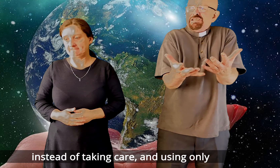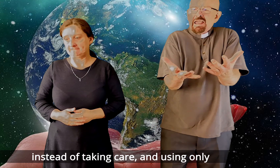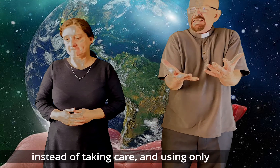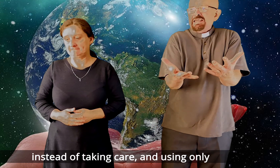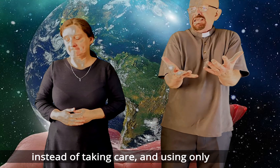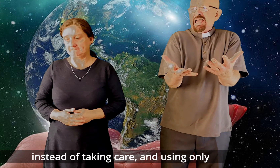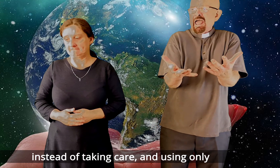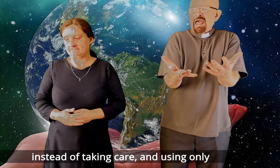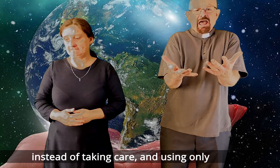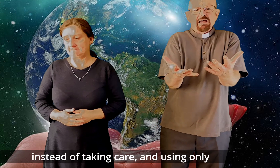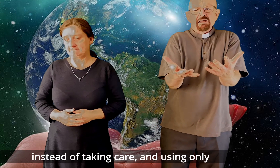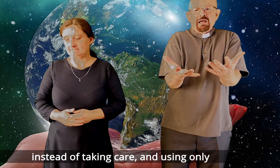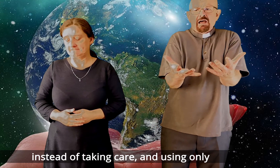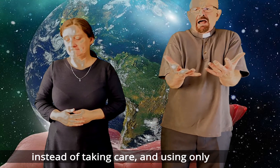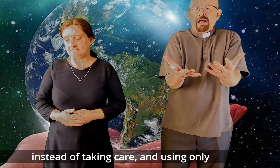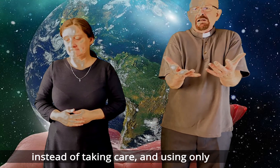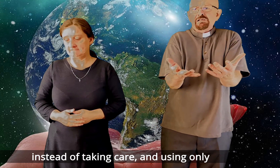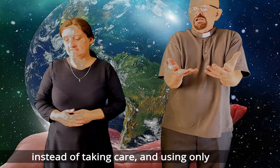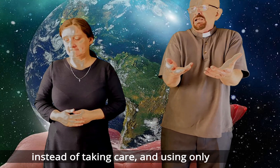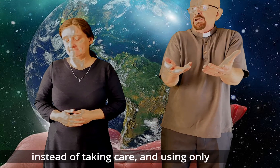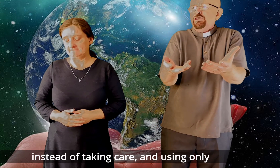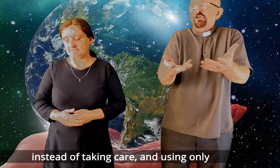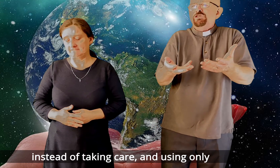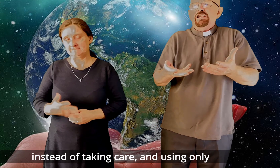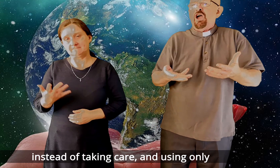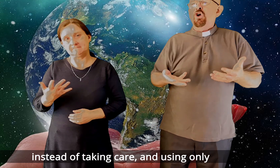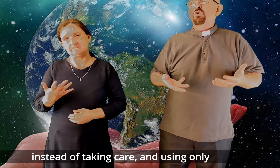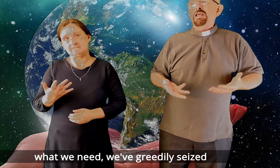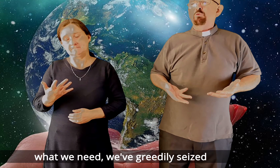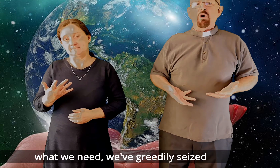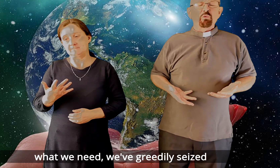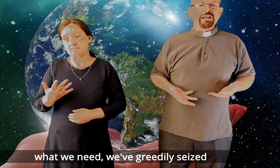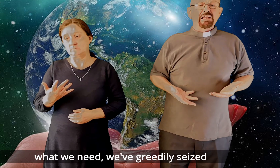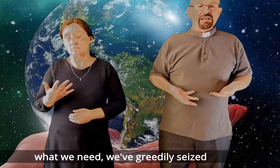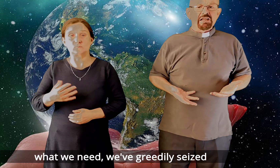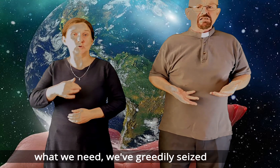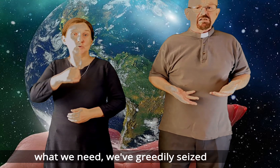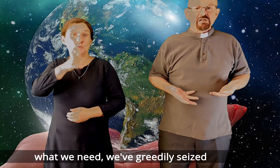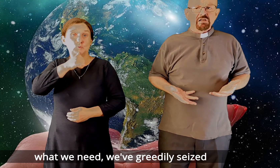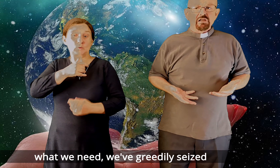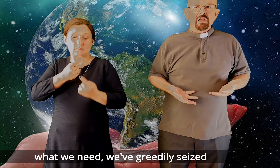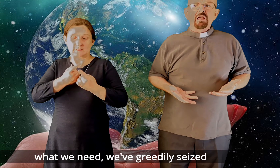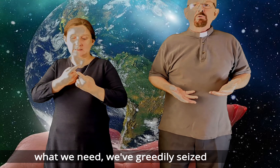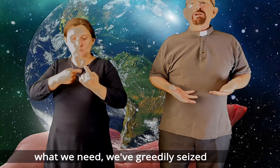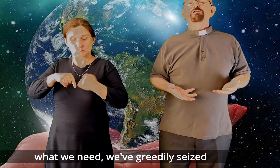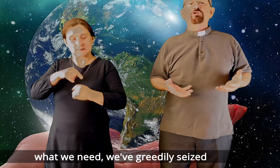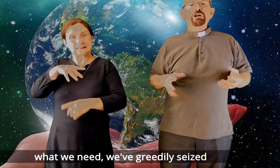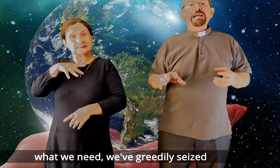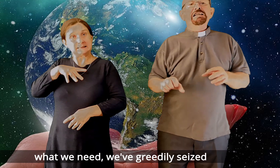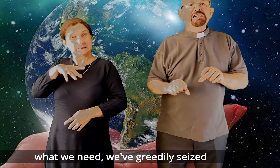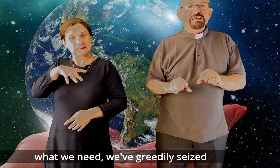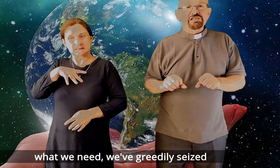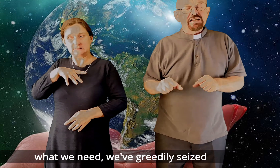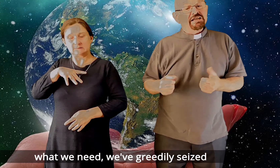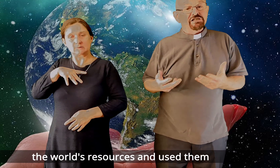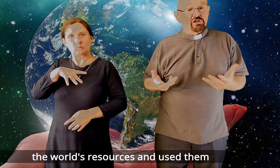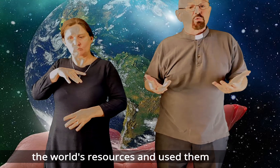taking care and using only what we need, we've greedily seized the